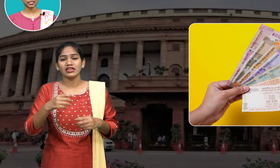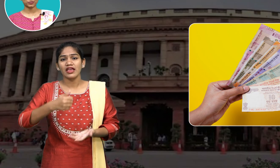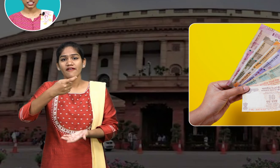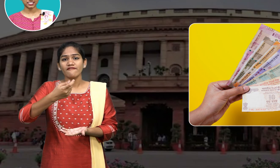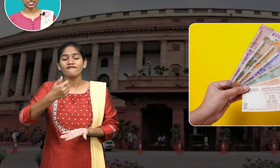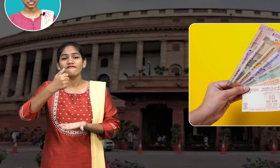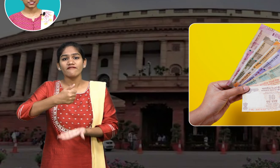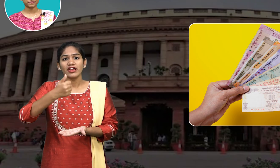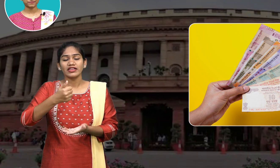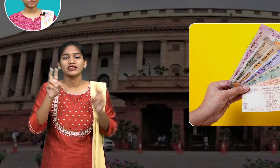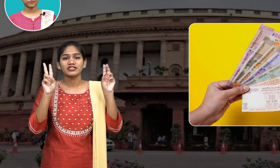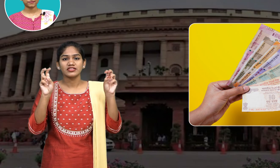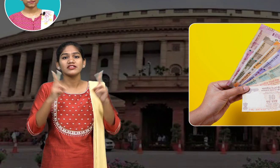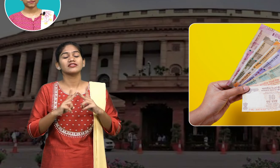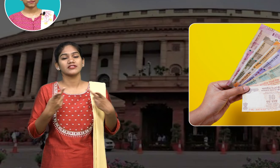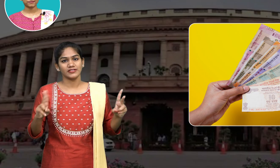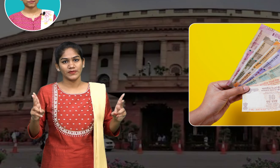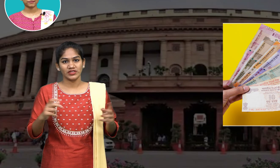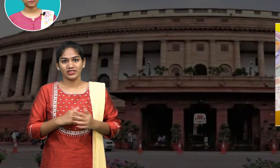financial subjects.